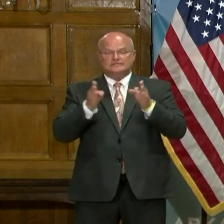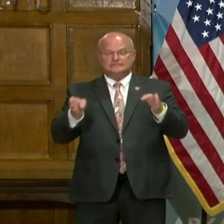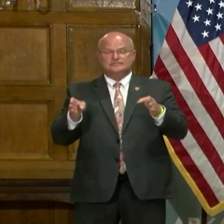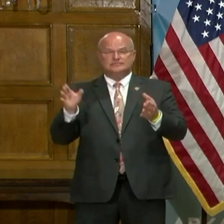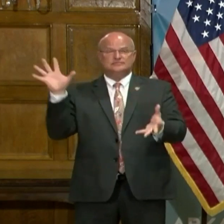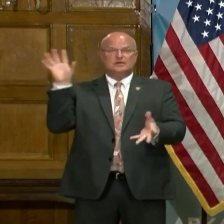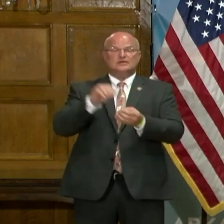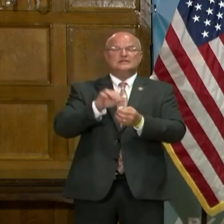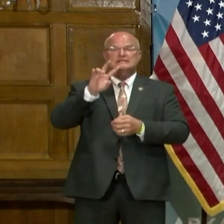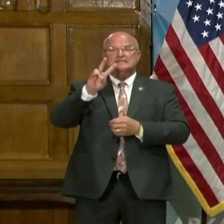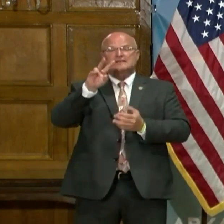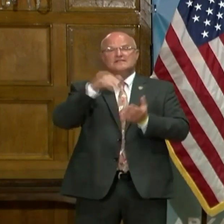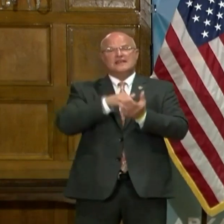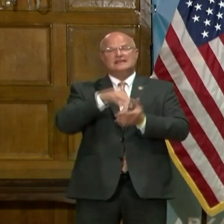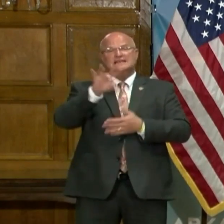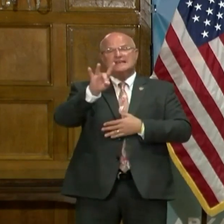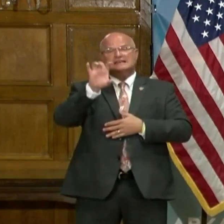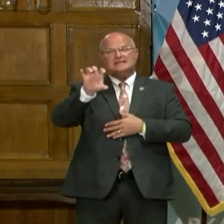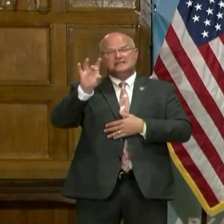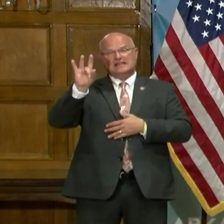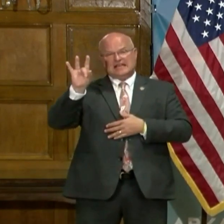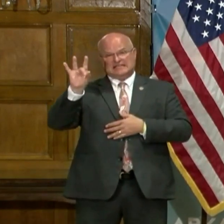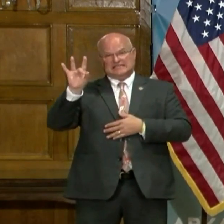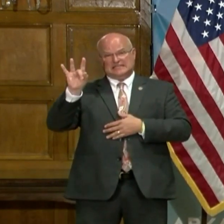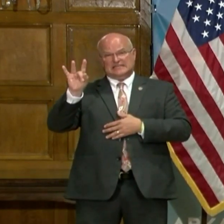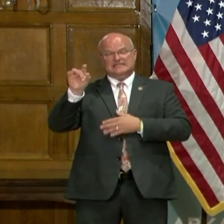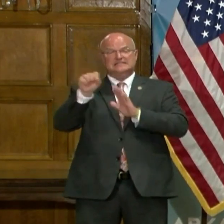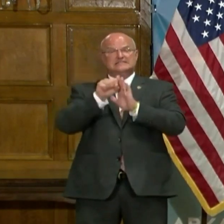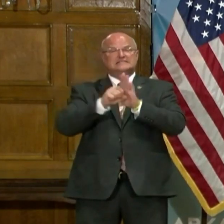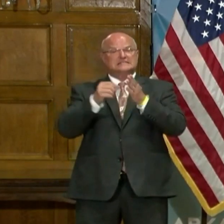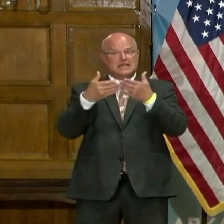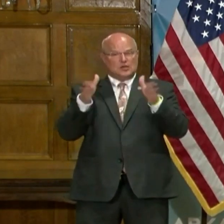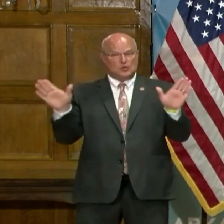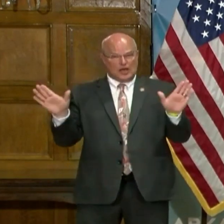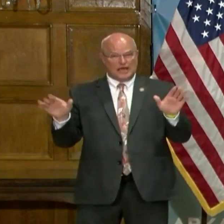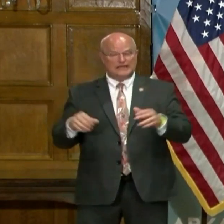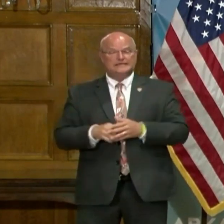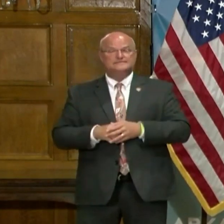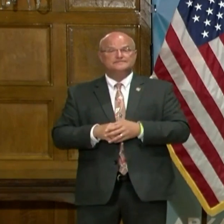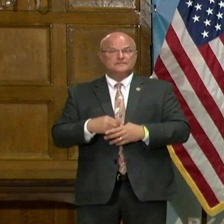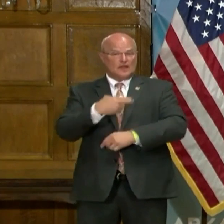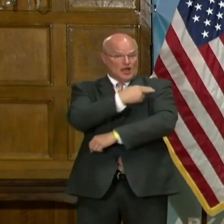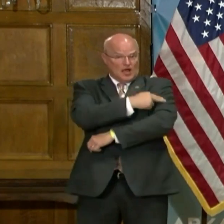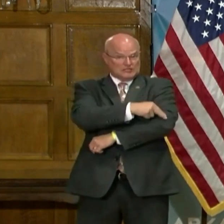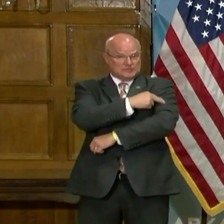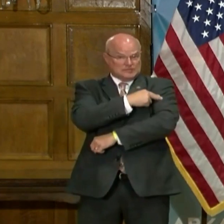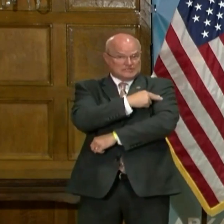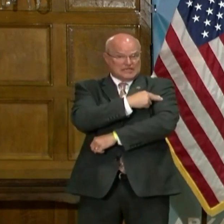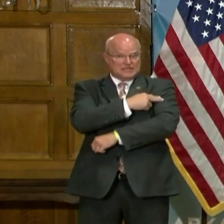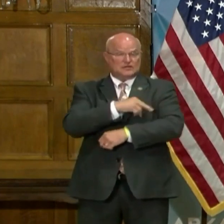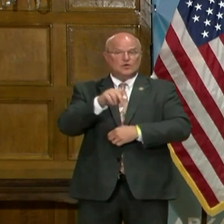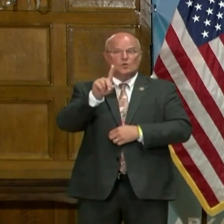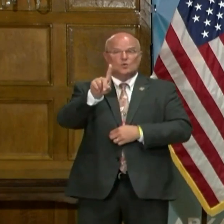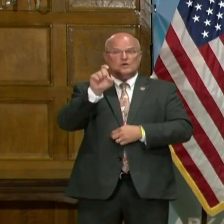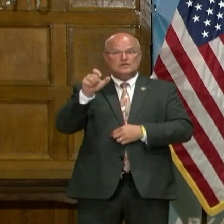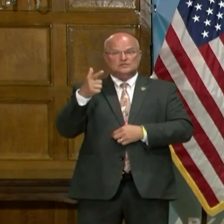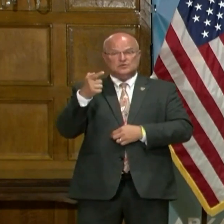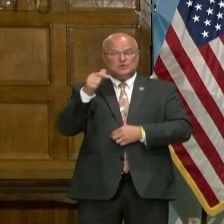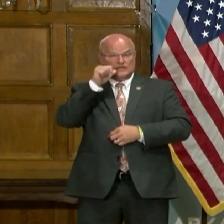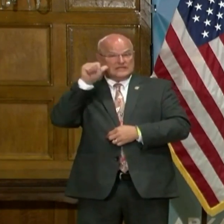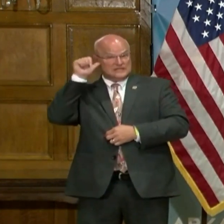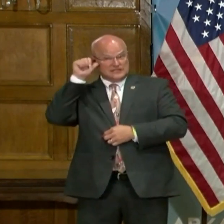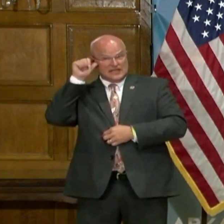to 7,818 cases statewide. In terms of our hospitalizations, we were at 121